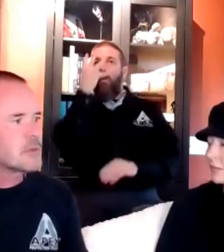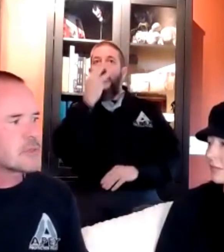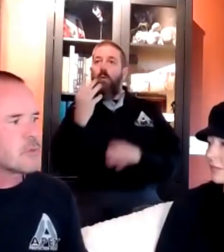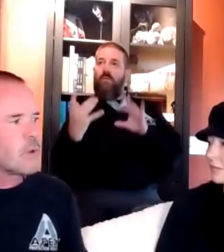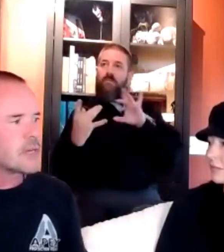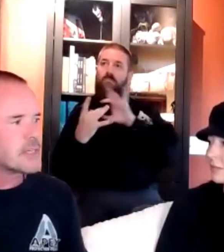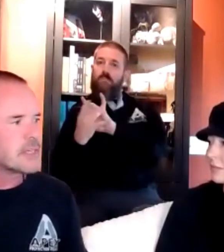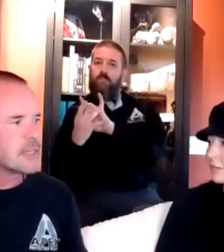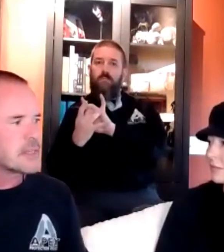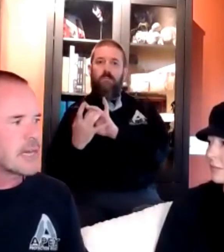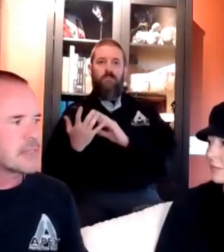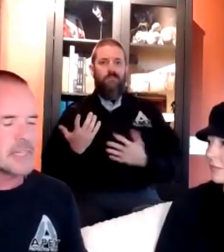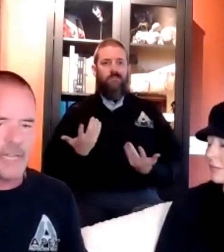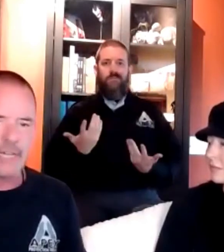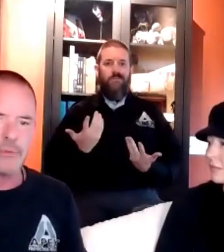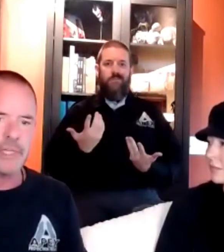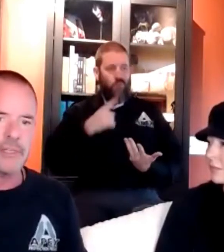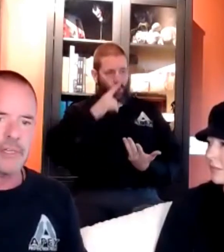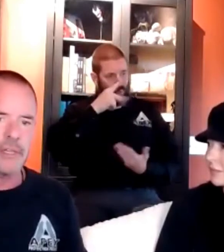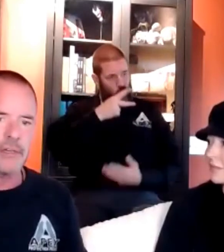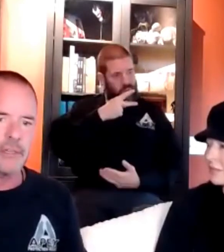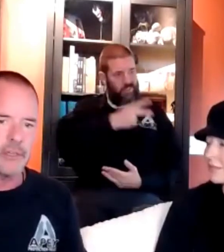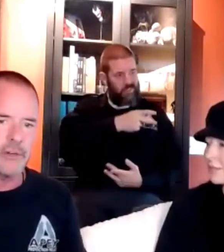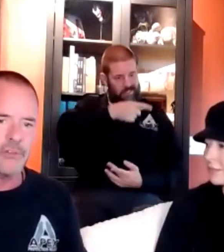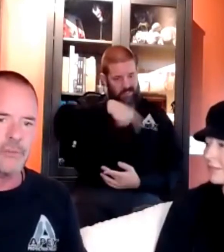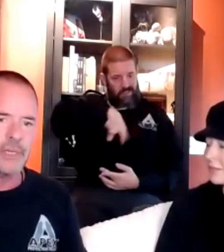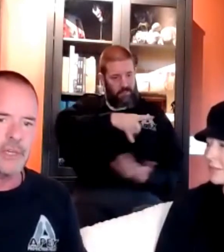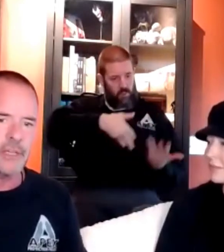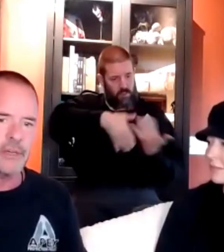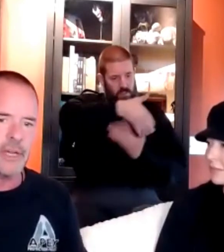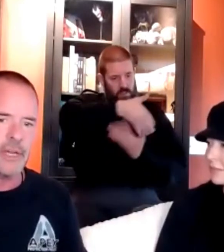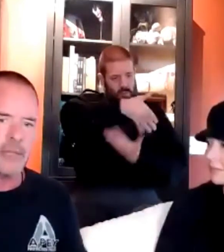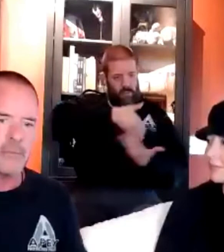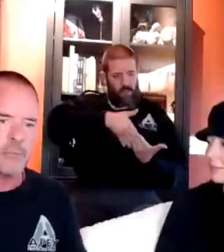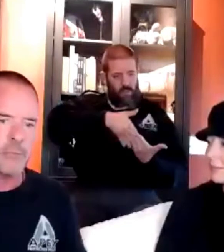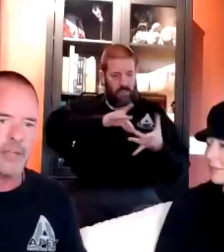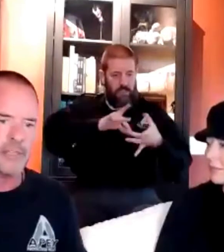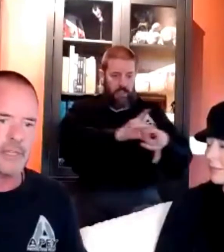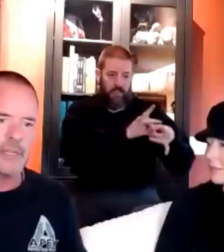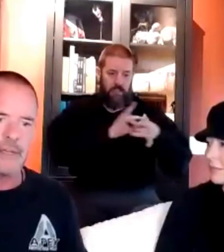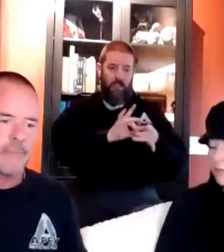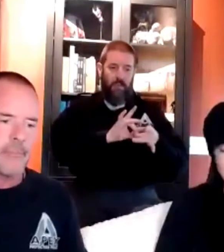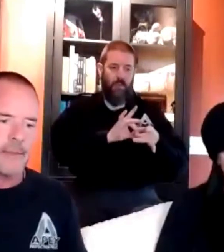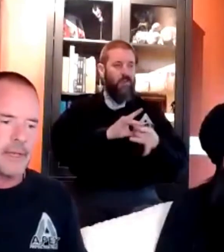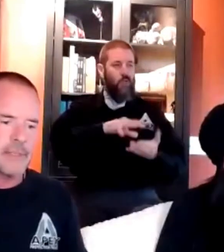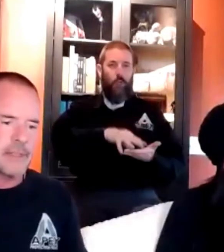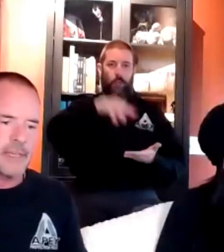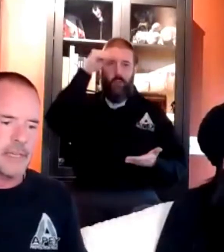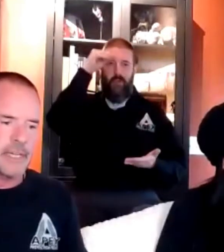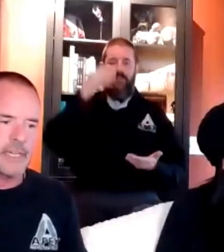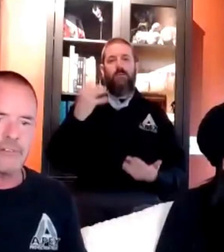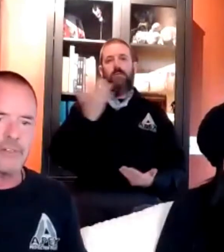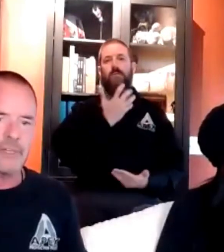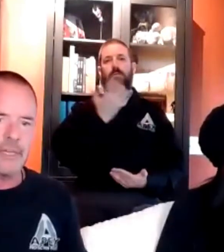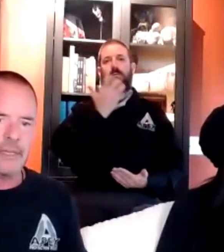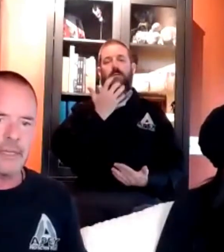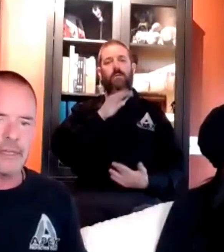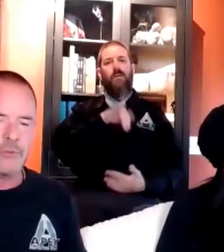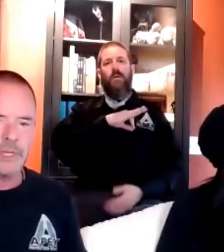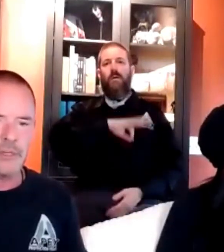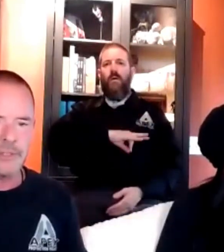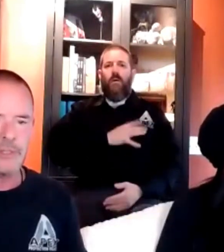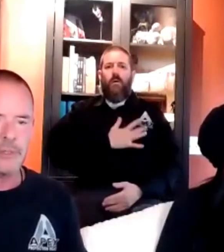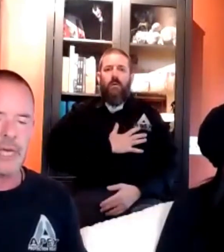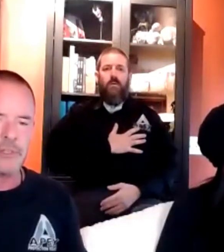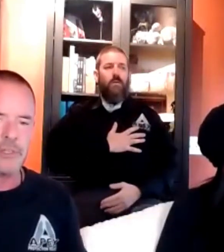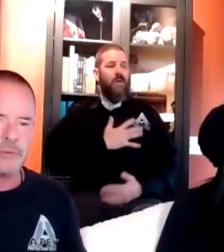So just watching these guys connect with each other, learn from each other, and be present is, I think, a gift. And if we